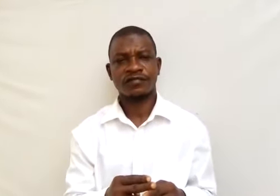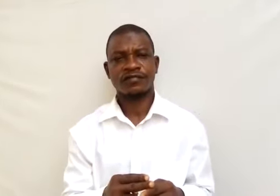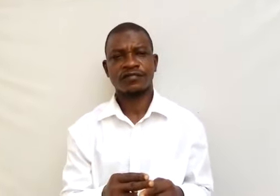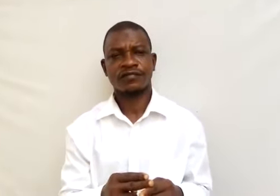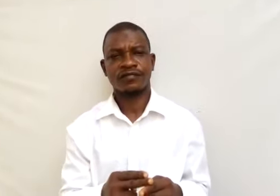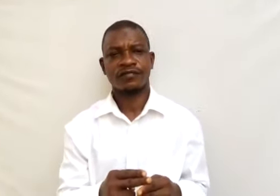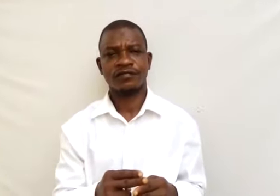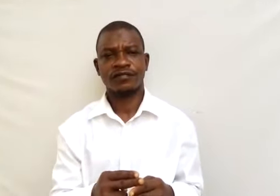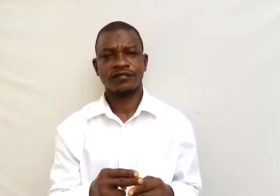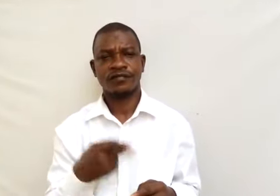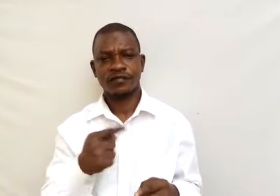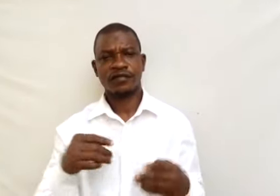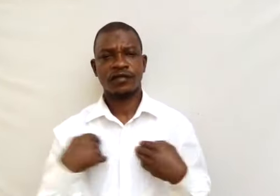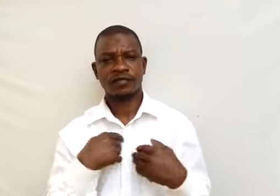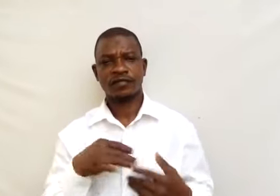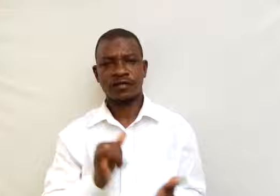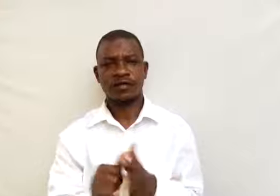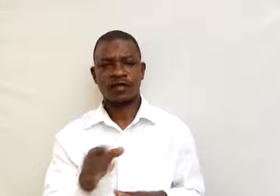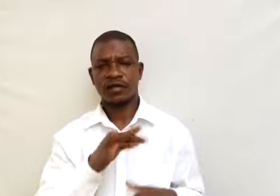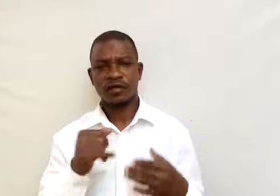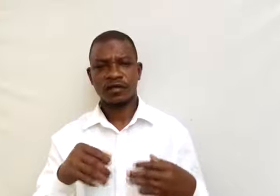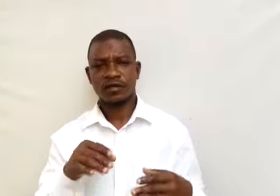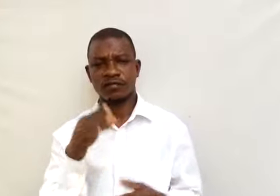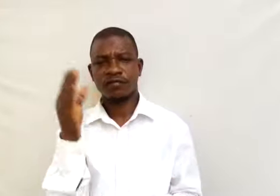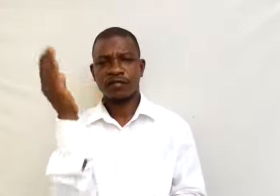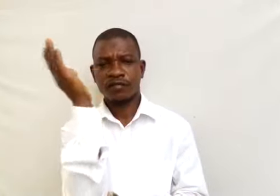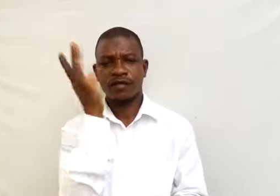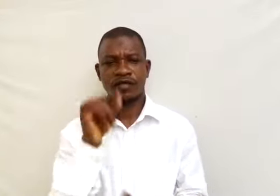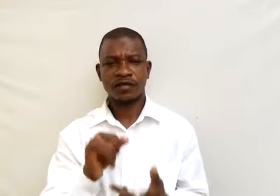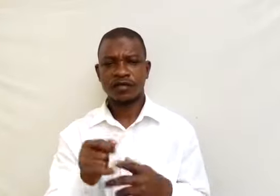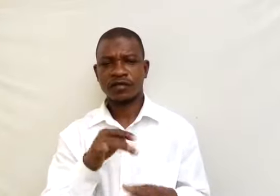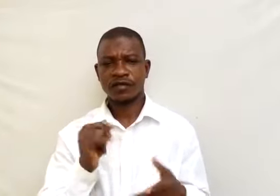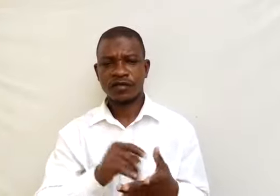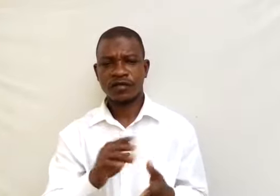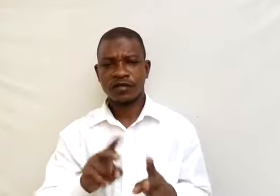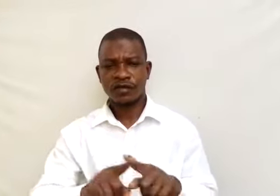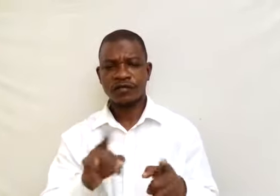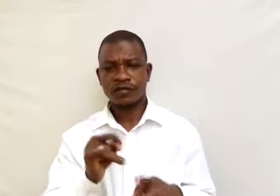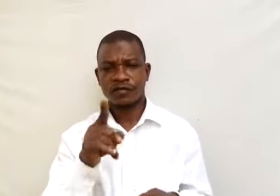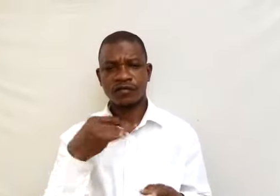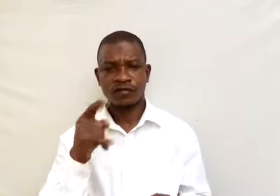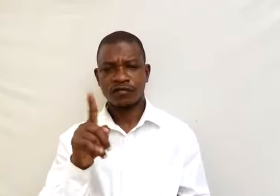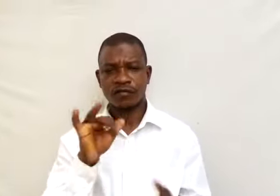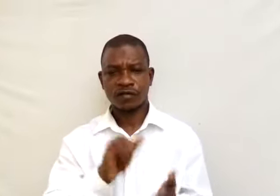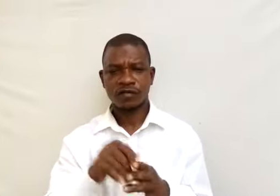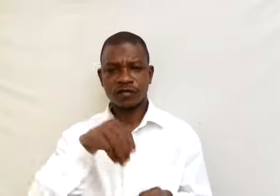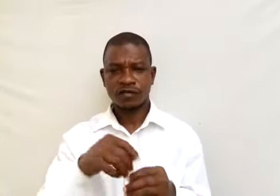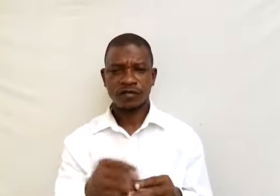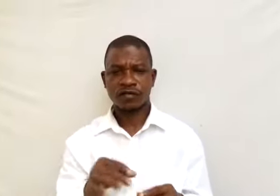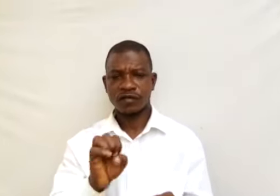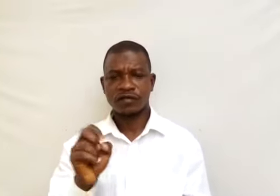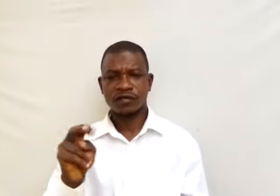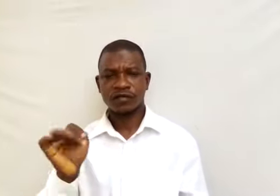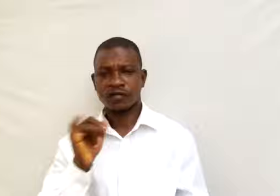the animals are plants in freshwater habitat very from the world in the extraordinary habitat